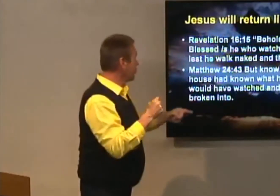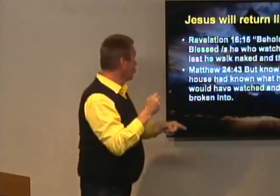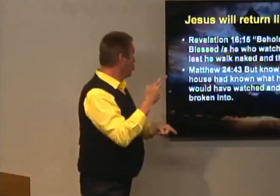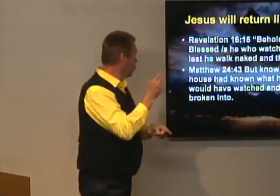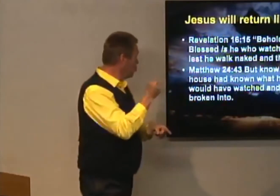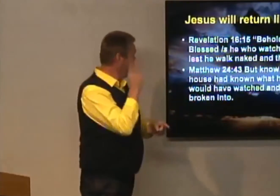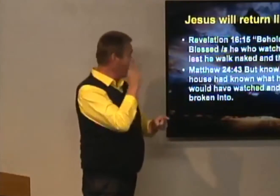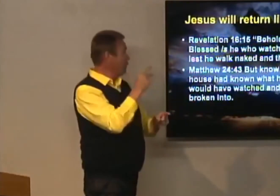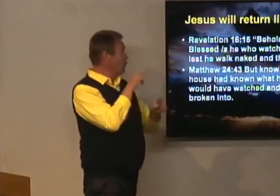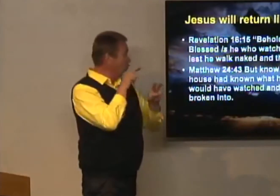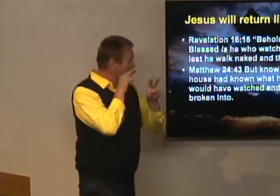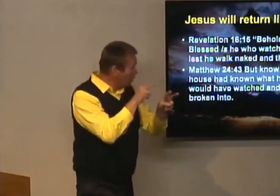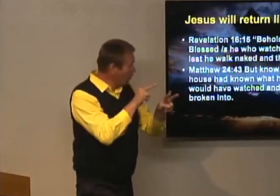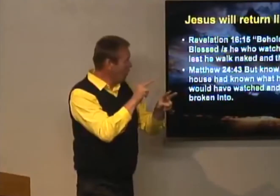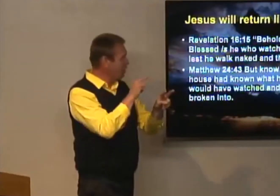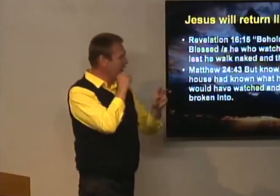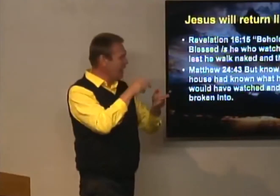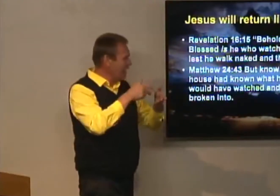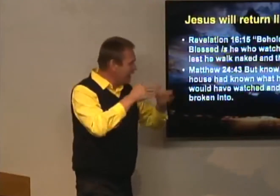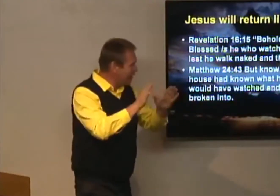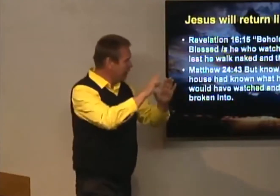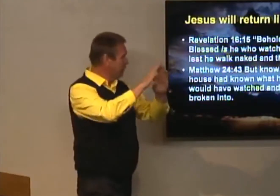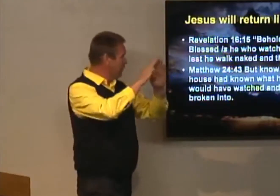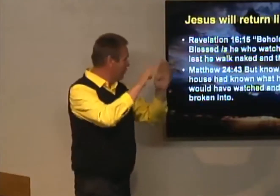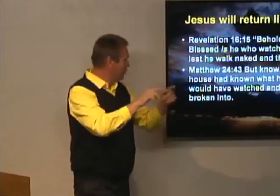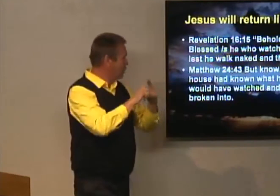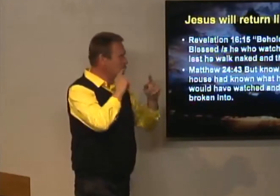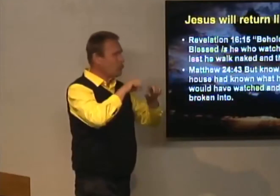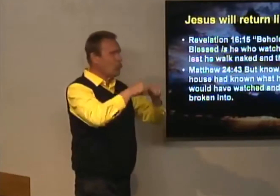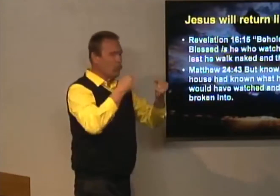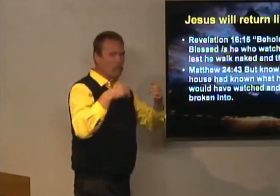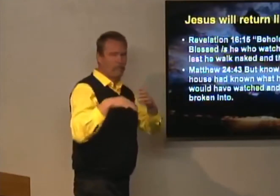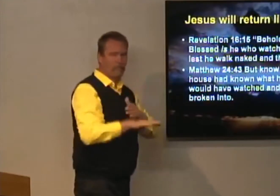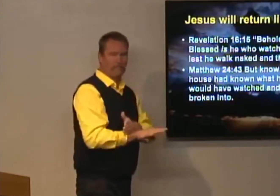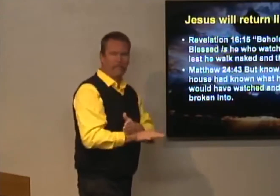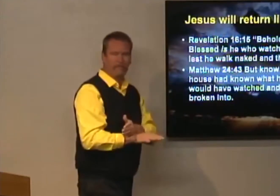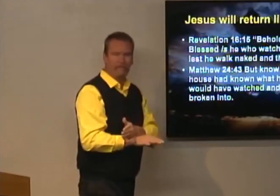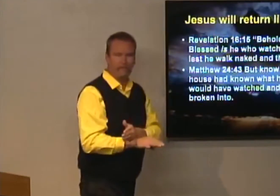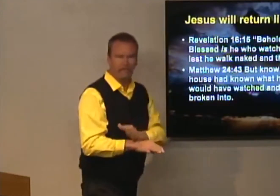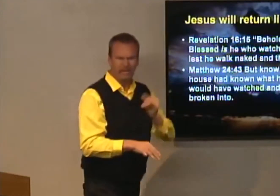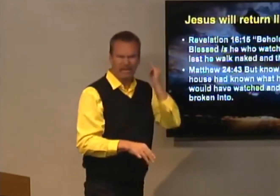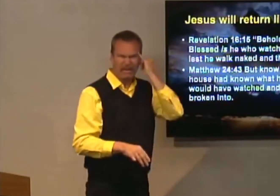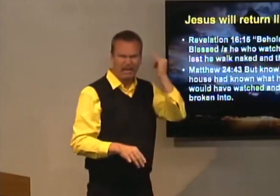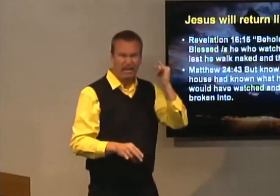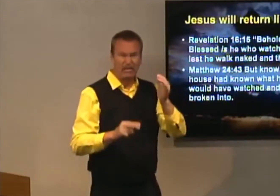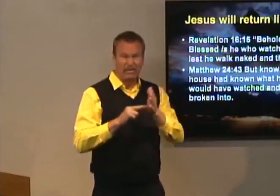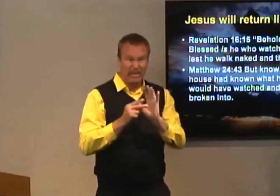coming, he would have watched and not allowed his house to be broken into.